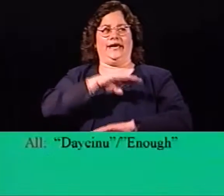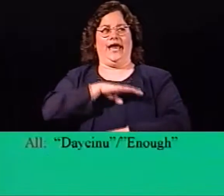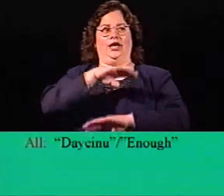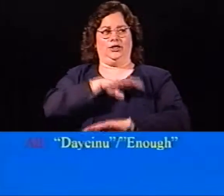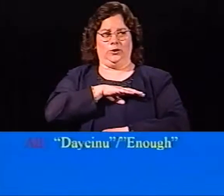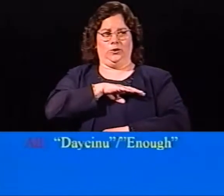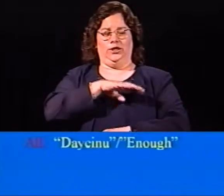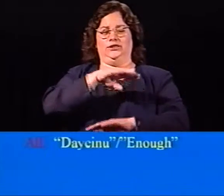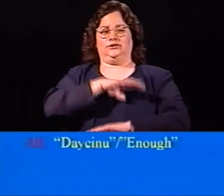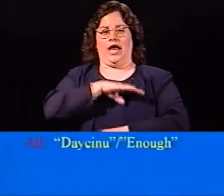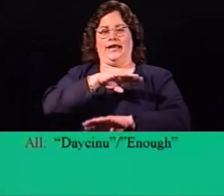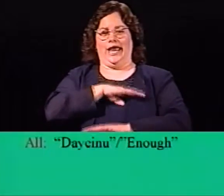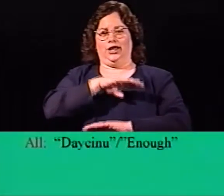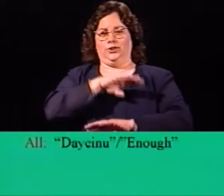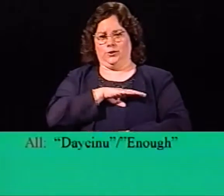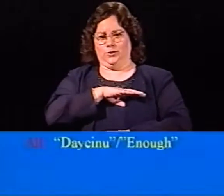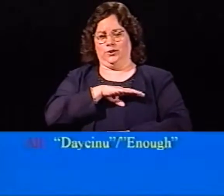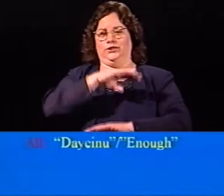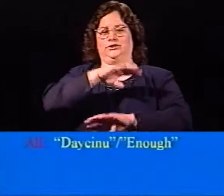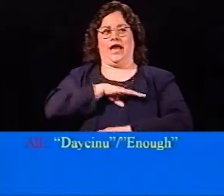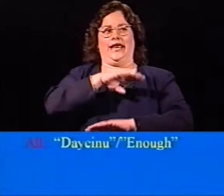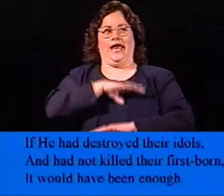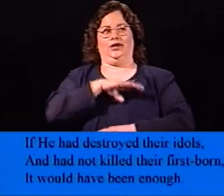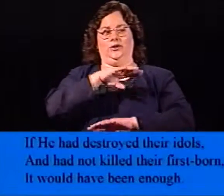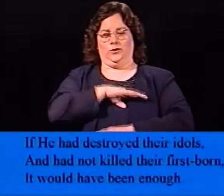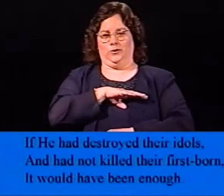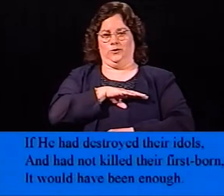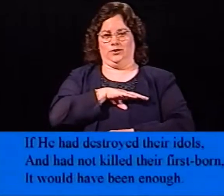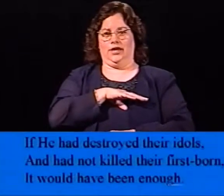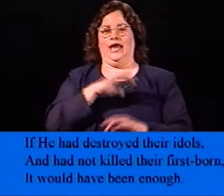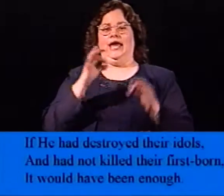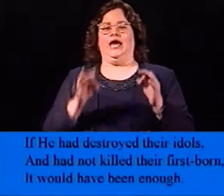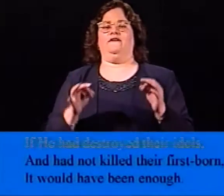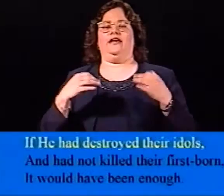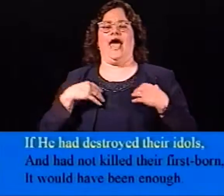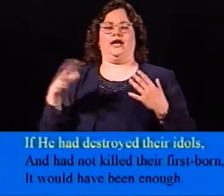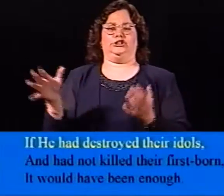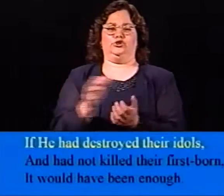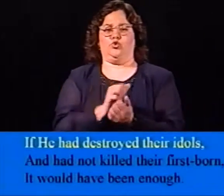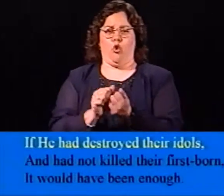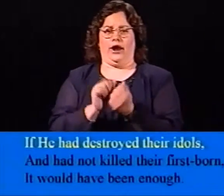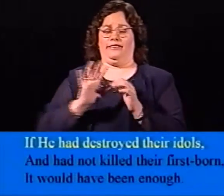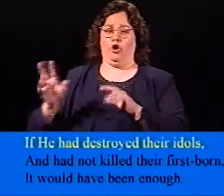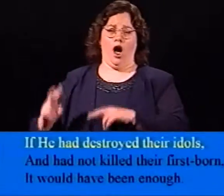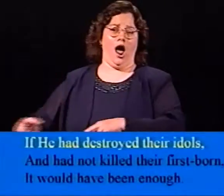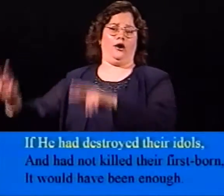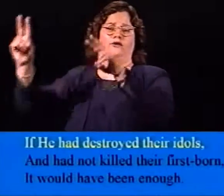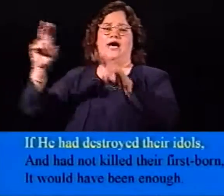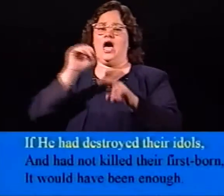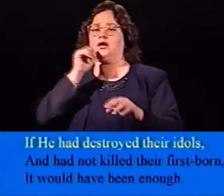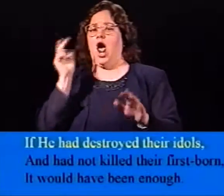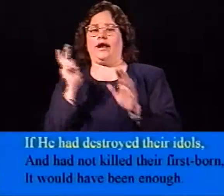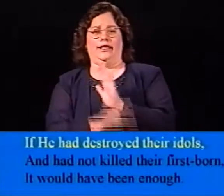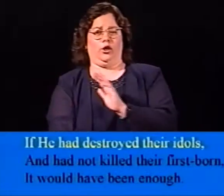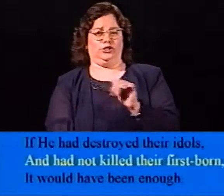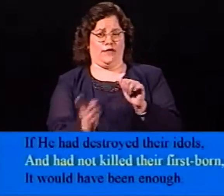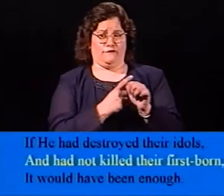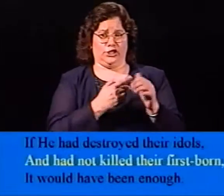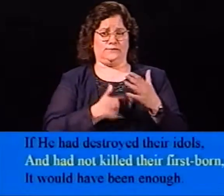enough. Dayenu, enough. If he had destroyed their idols and not killed their